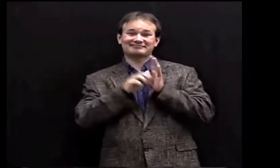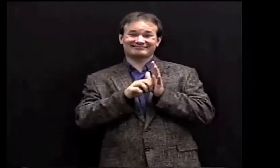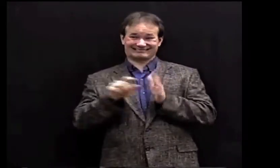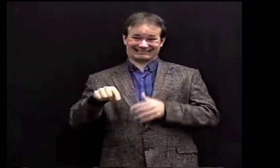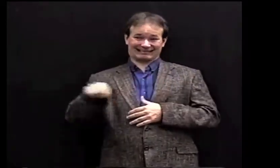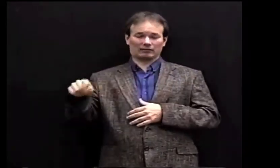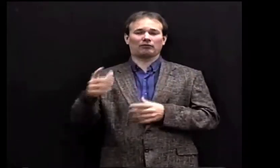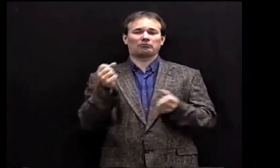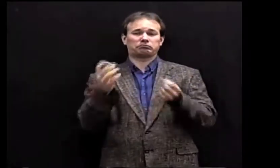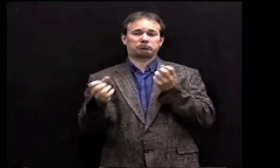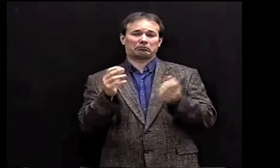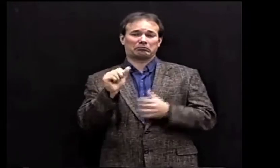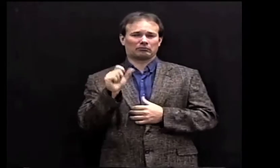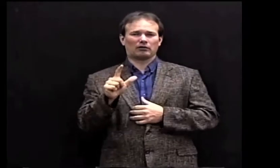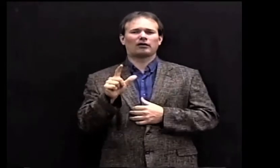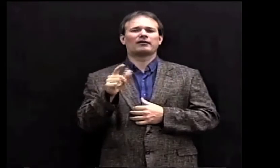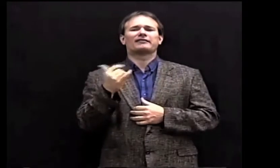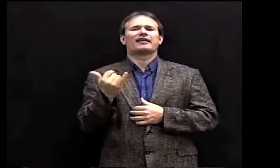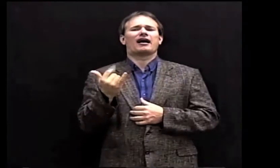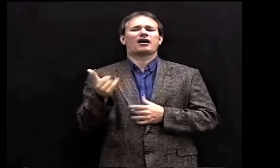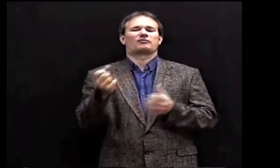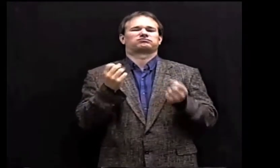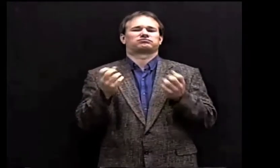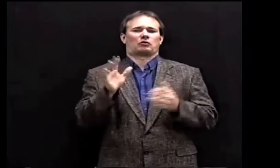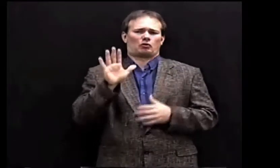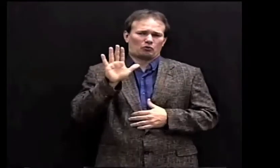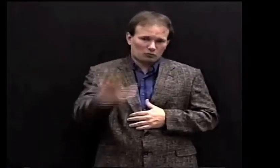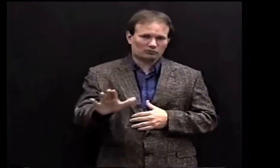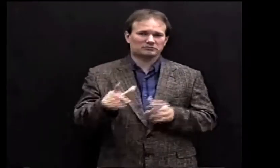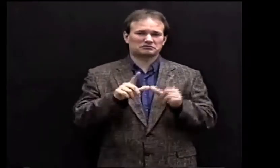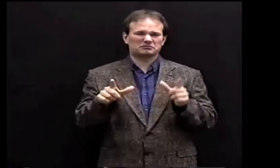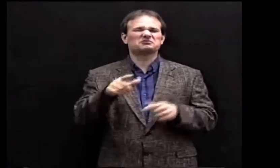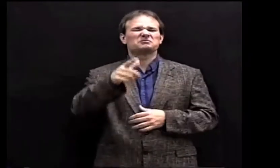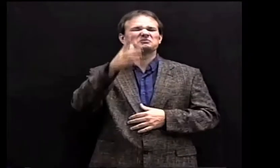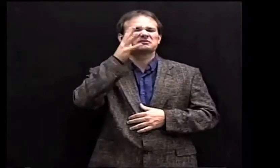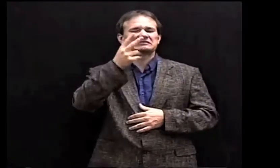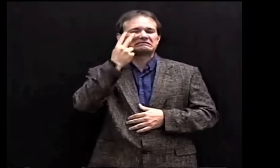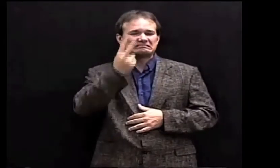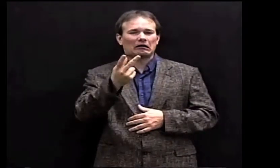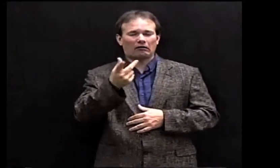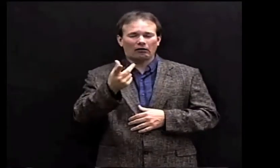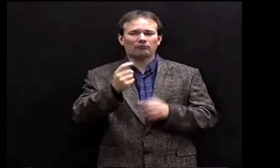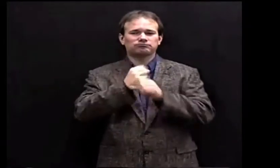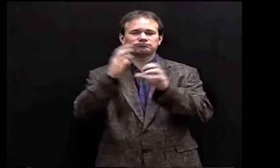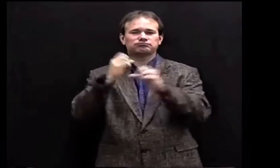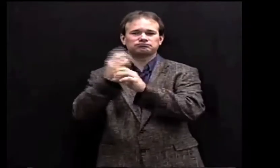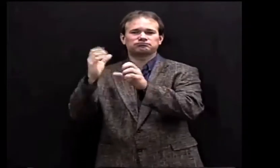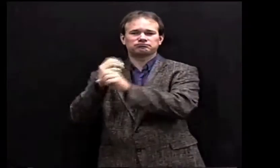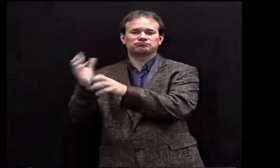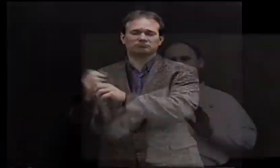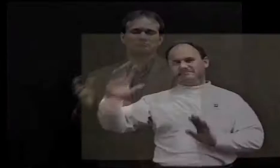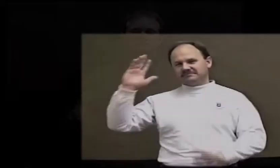see those deaf individuals that were previously using ASL use their other sign language.